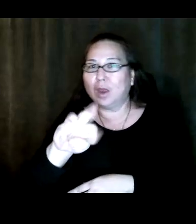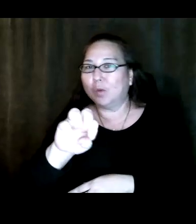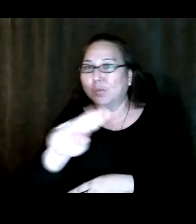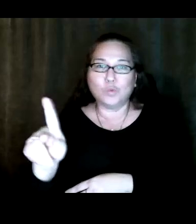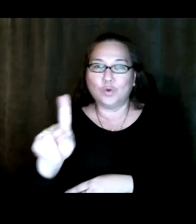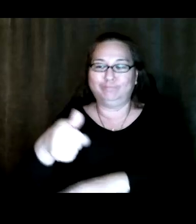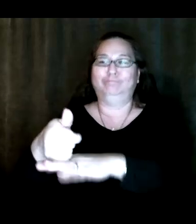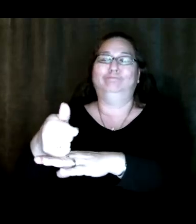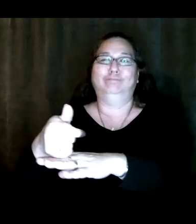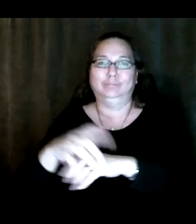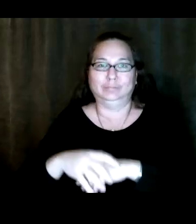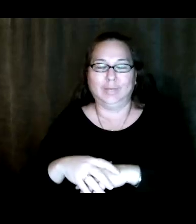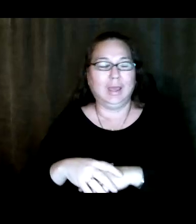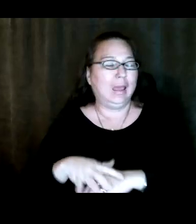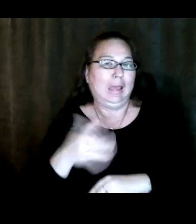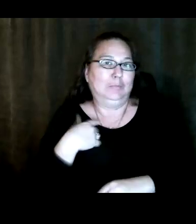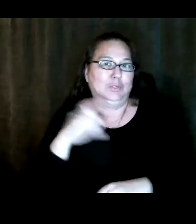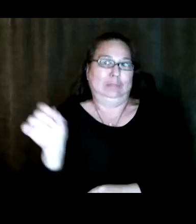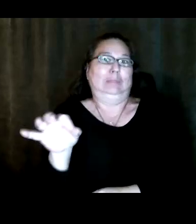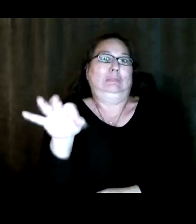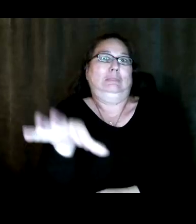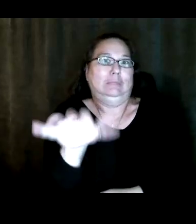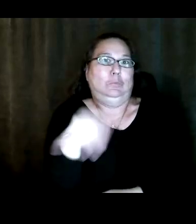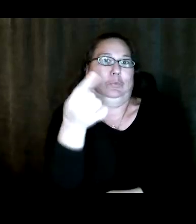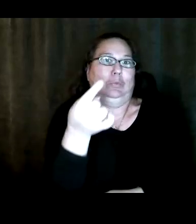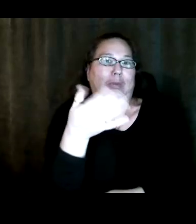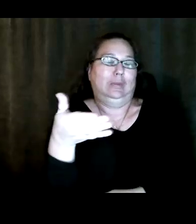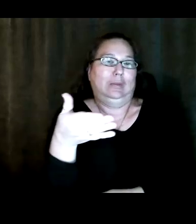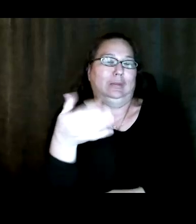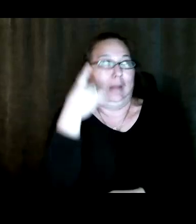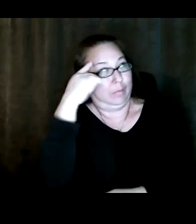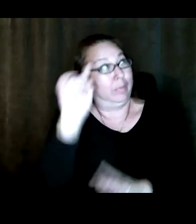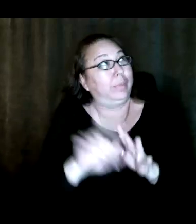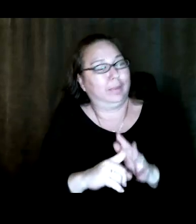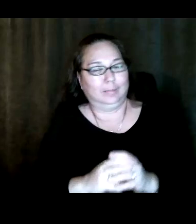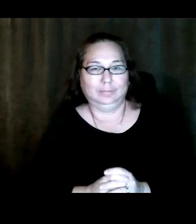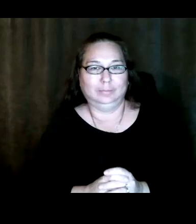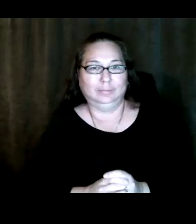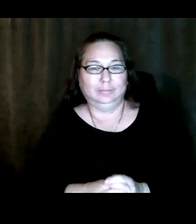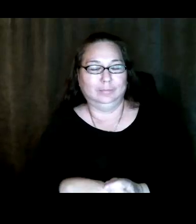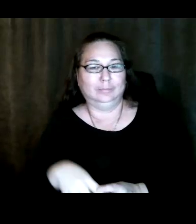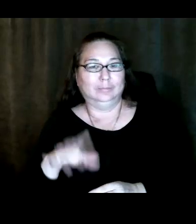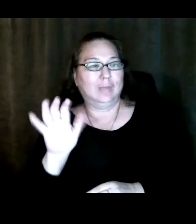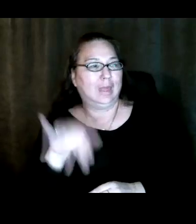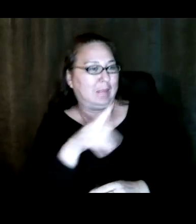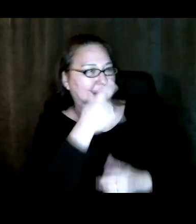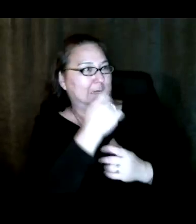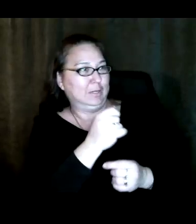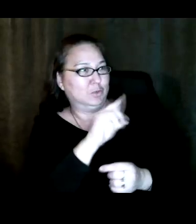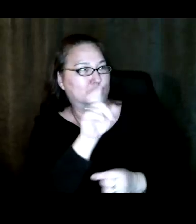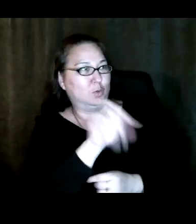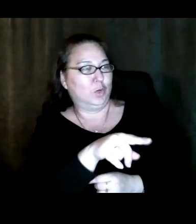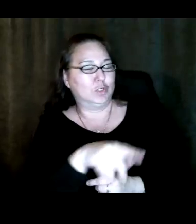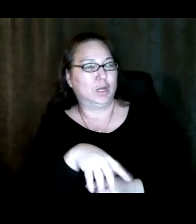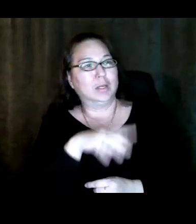offline. It's just one of those things of, yeah. No, it's an interesting question, right? I think it was a